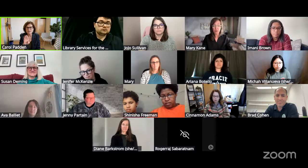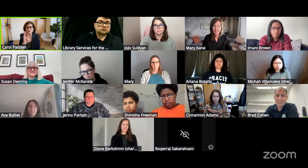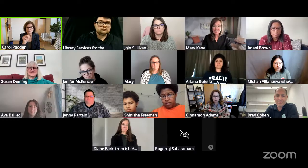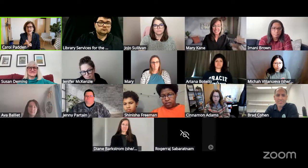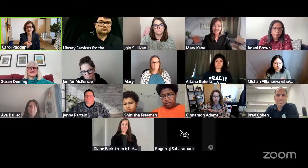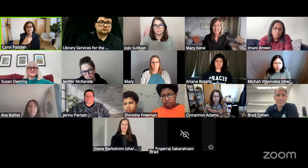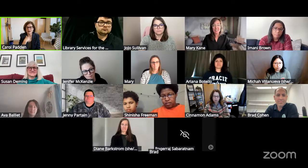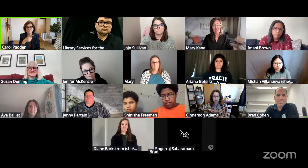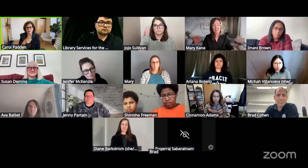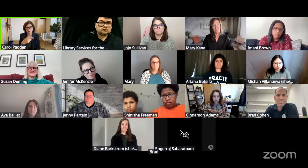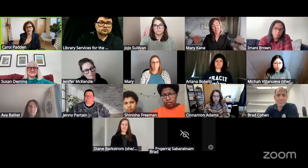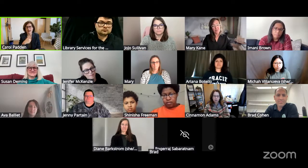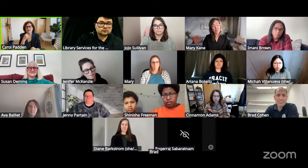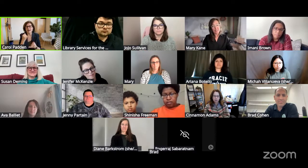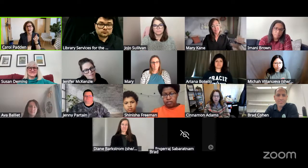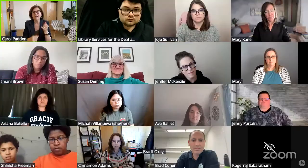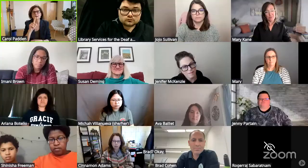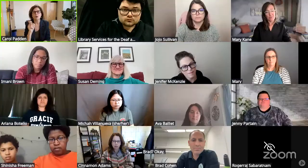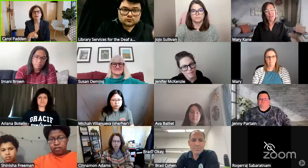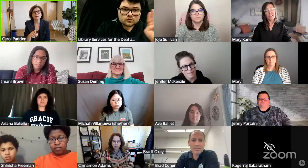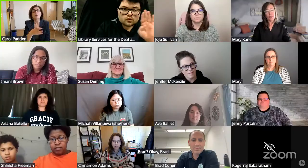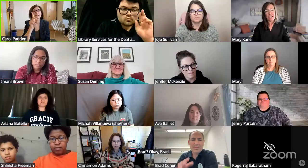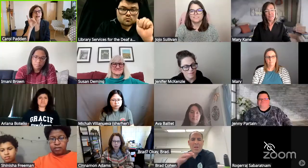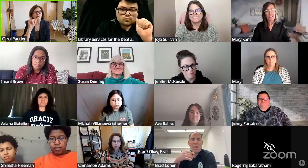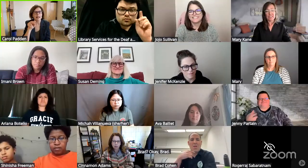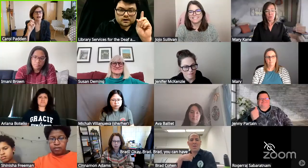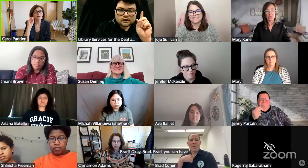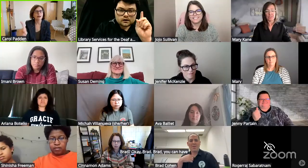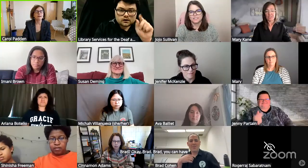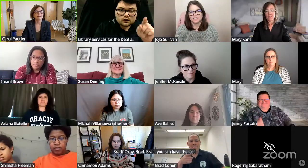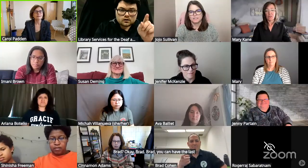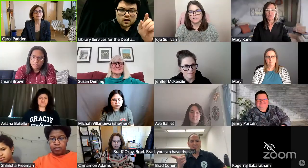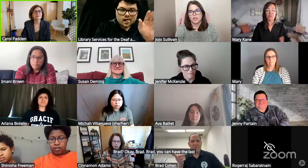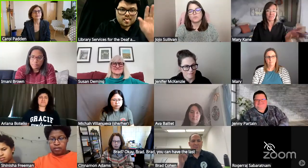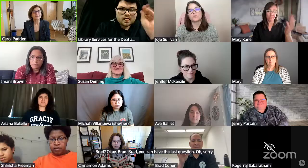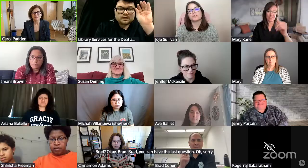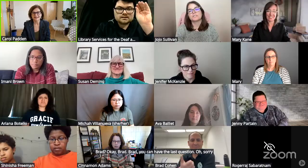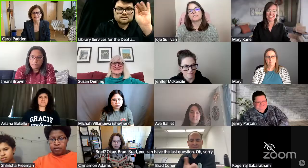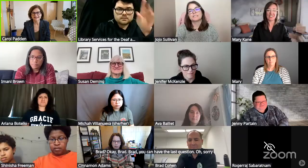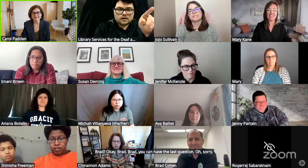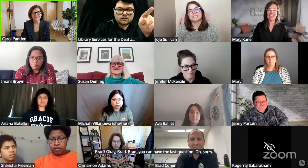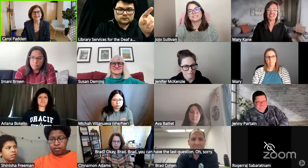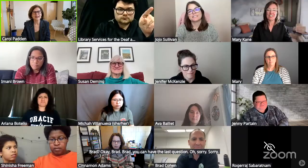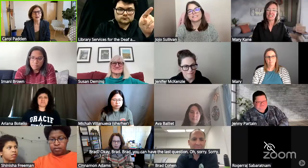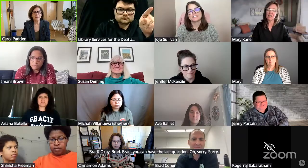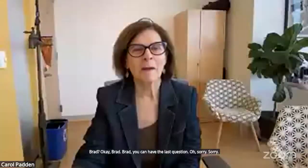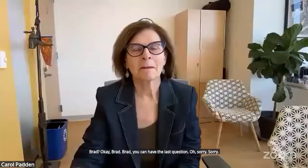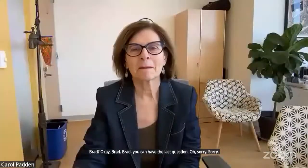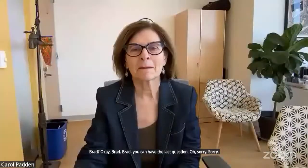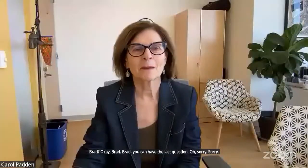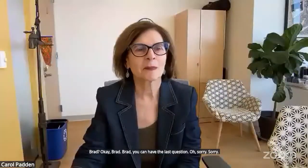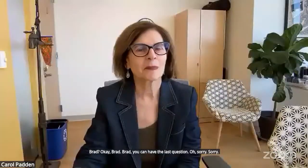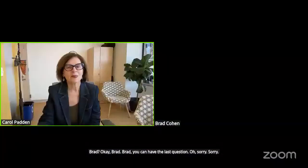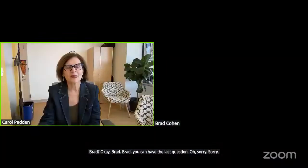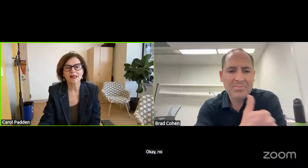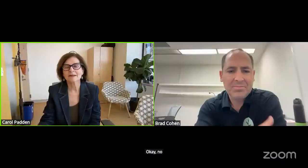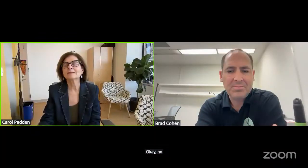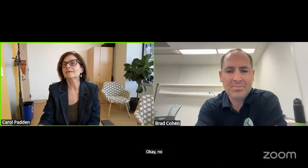Brad? Okay, Brad. Brad, you can have the last question. Oh, sorry. Sorry. Okay, no, Diane. There we